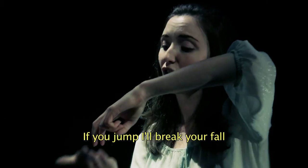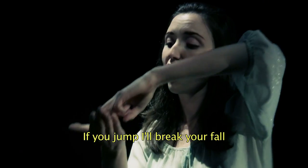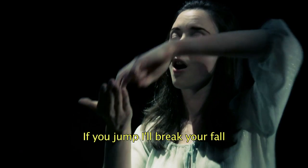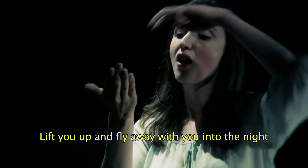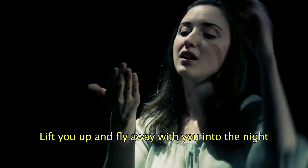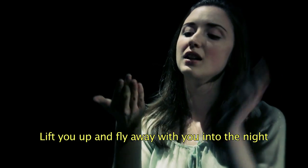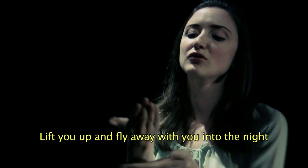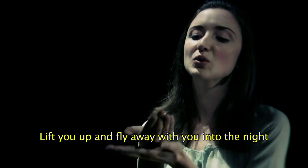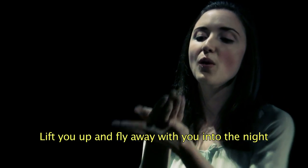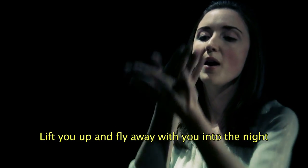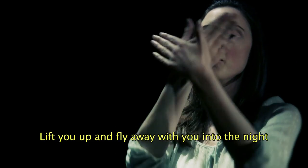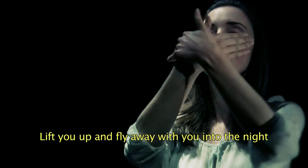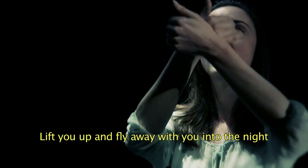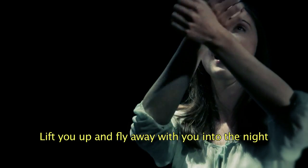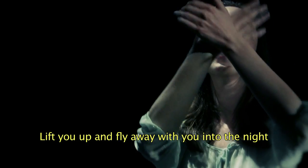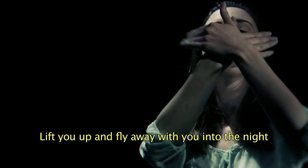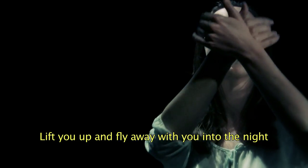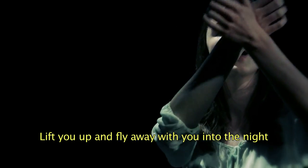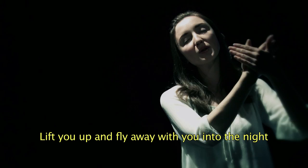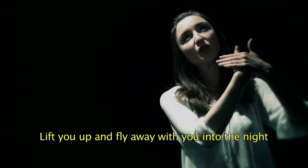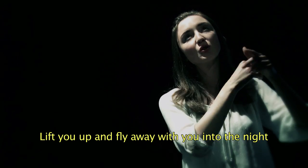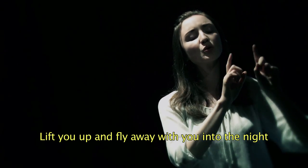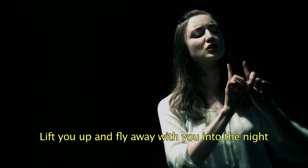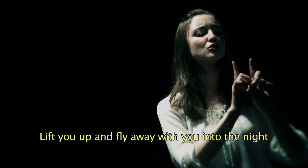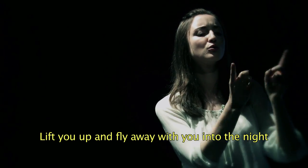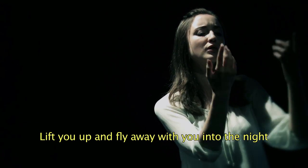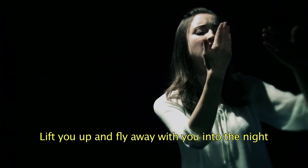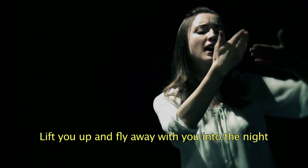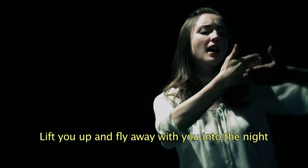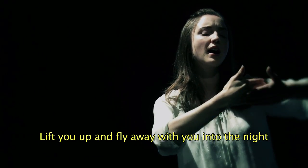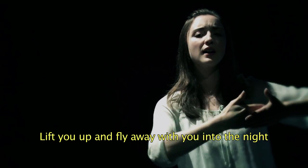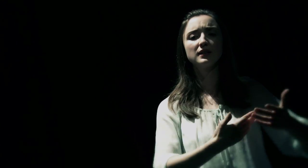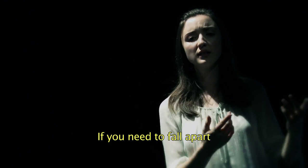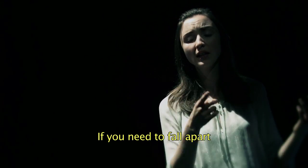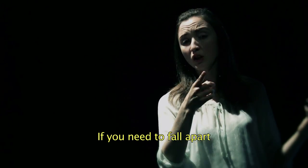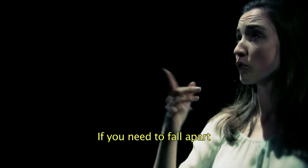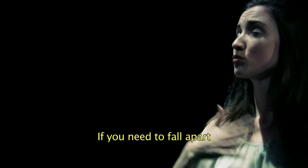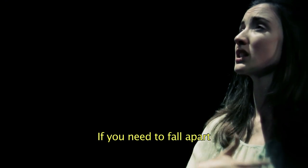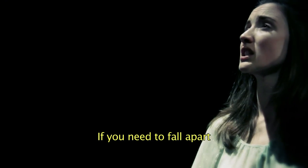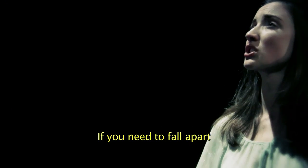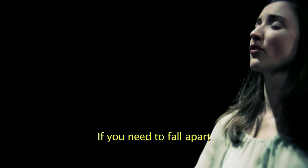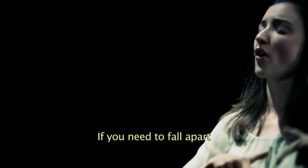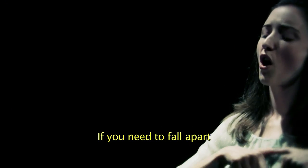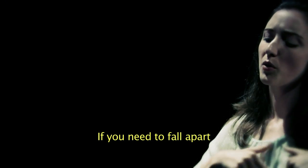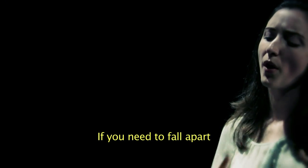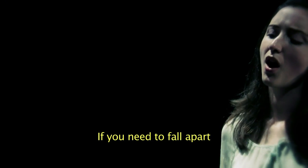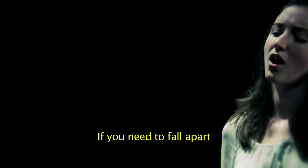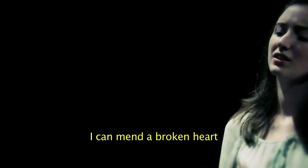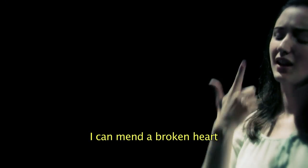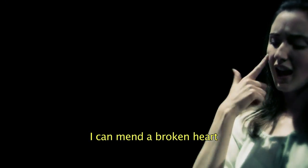fall Lift you up and fly away with you into the night If you need to fall apart We